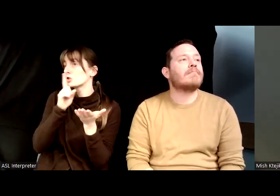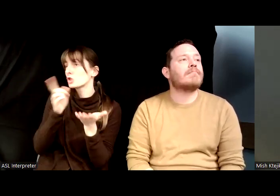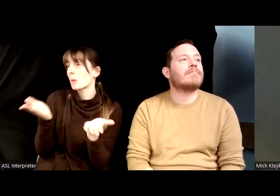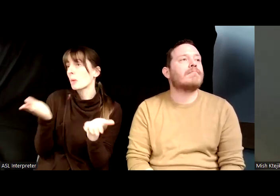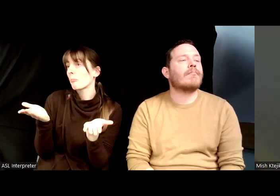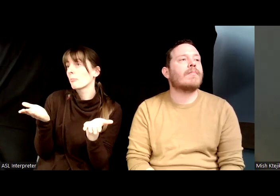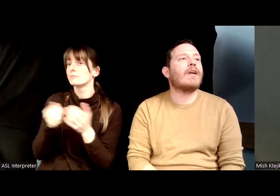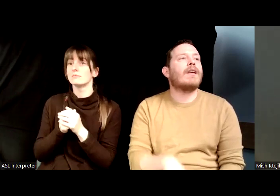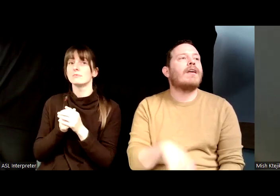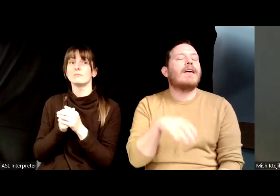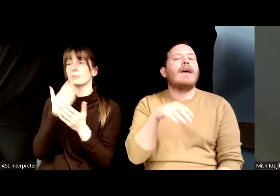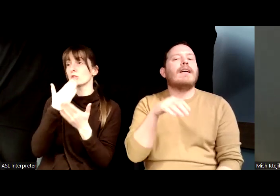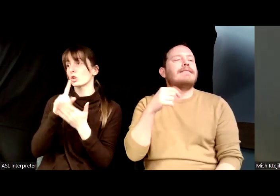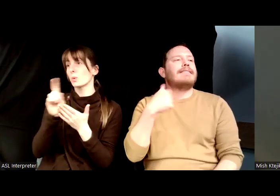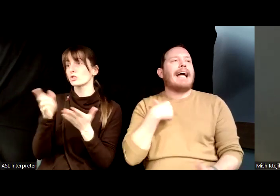So I think that's a question.